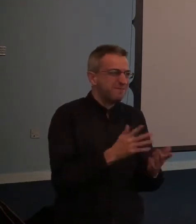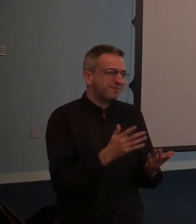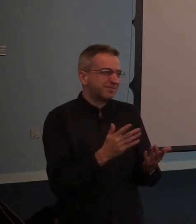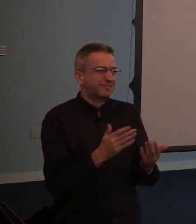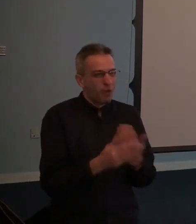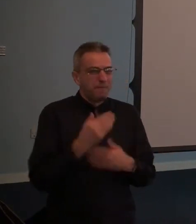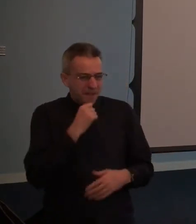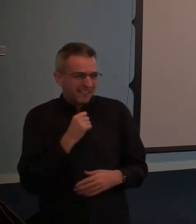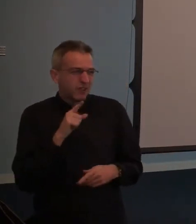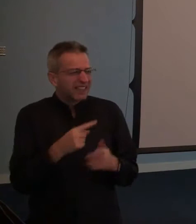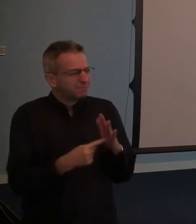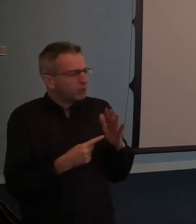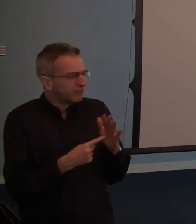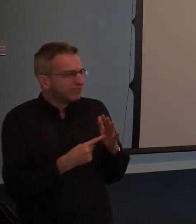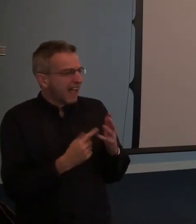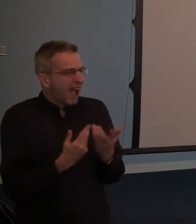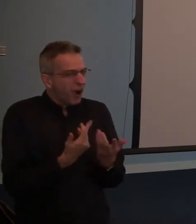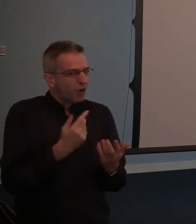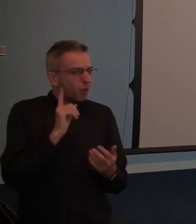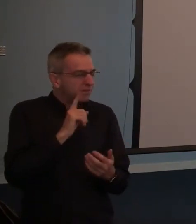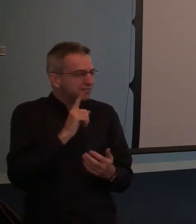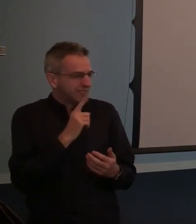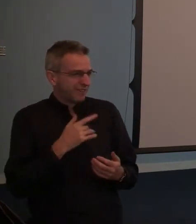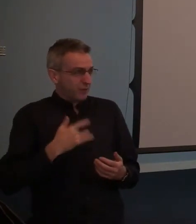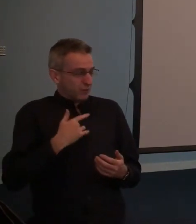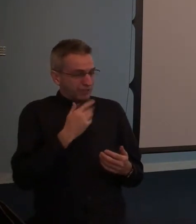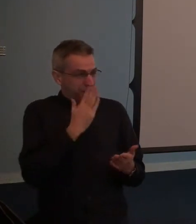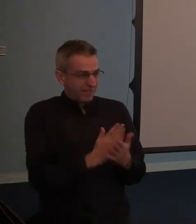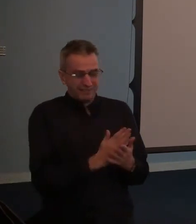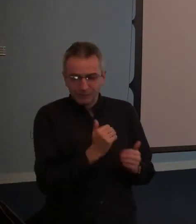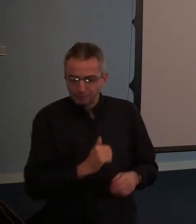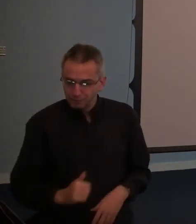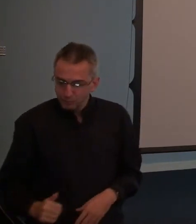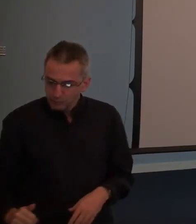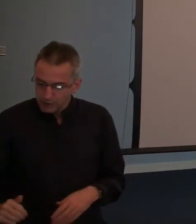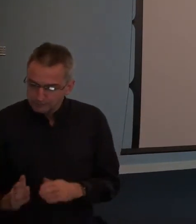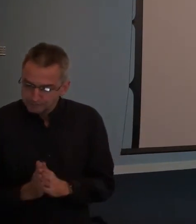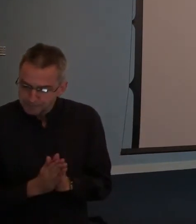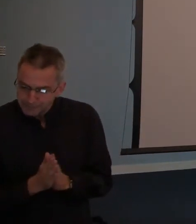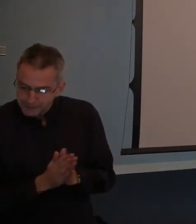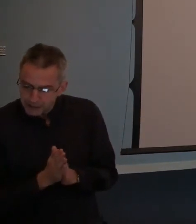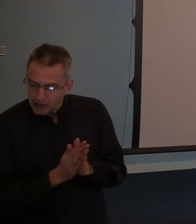Because we thought, well, they're more likely to be, well, they're definitely more likely to be pregnant in the future, so it might actually affect their lives, this